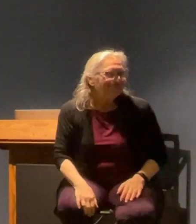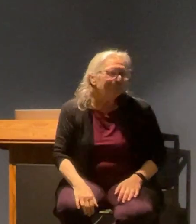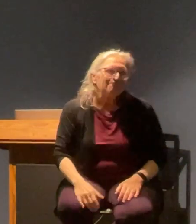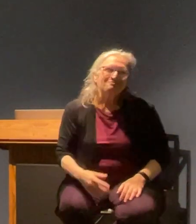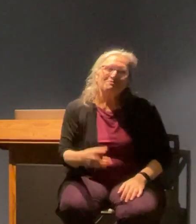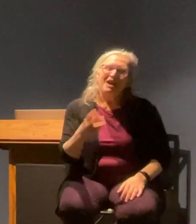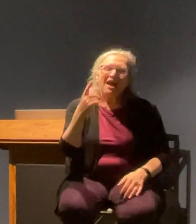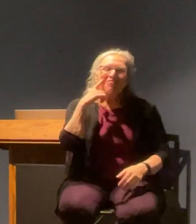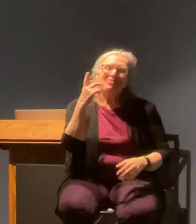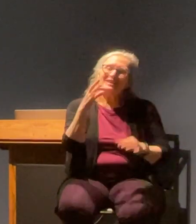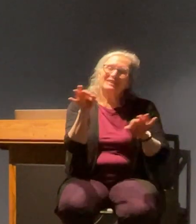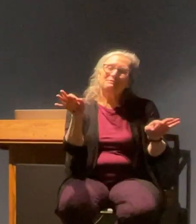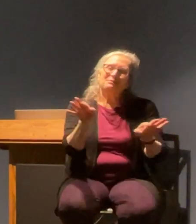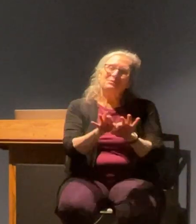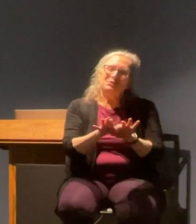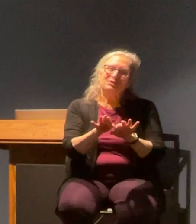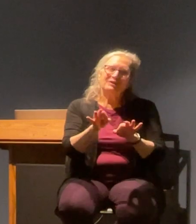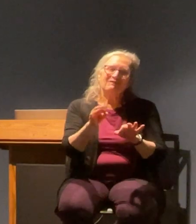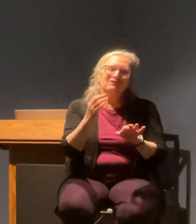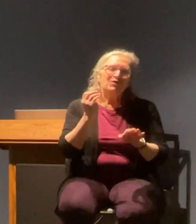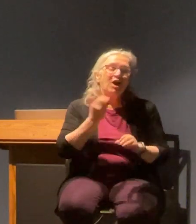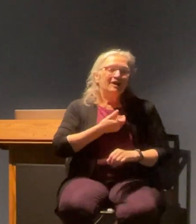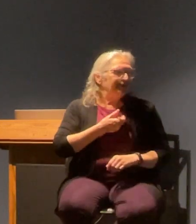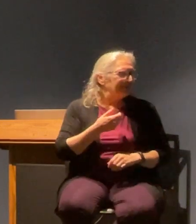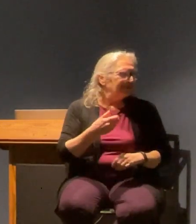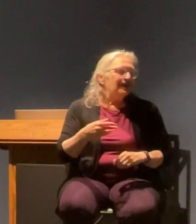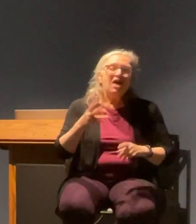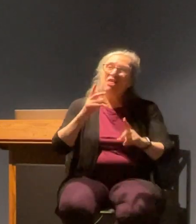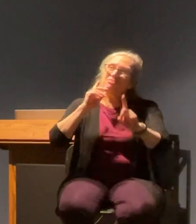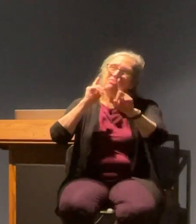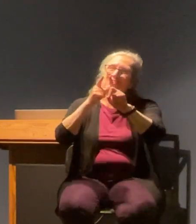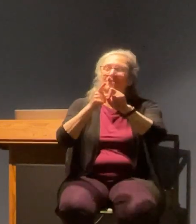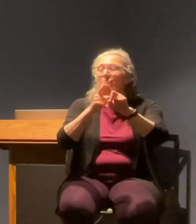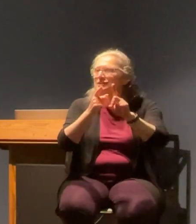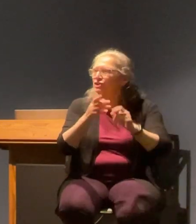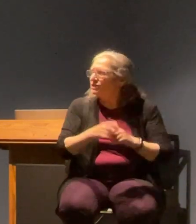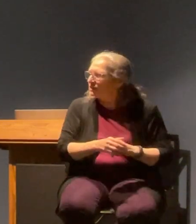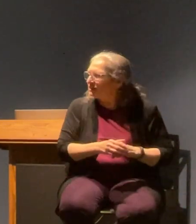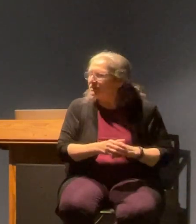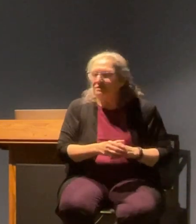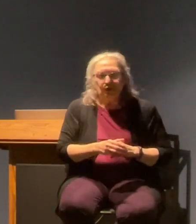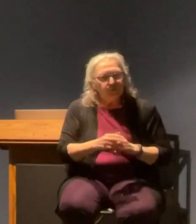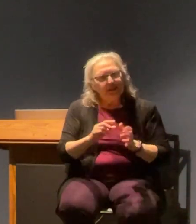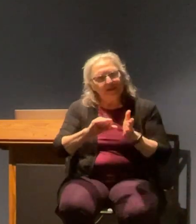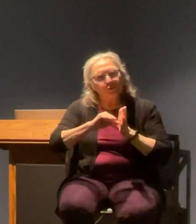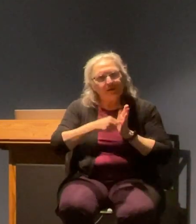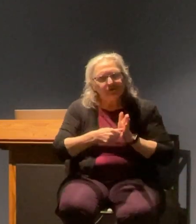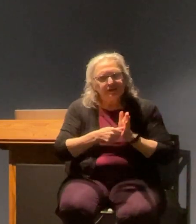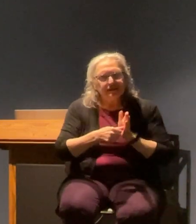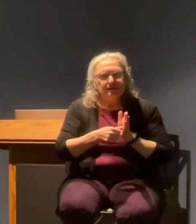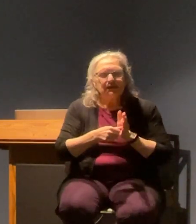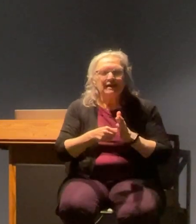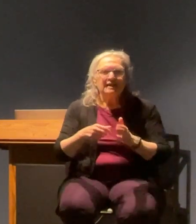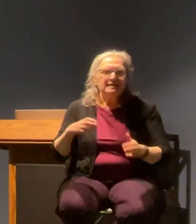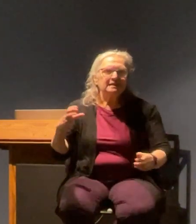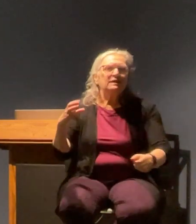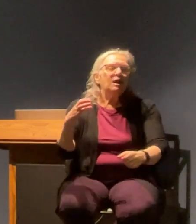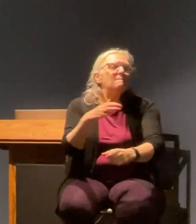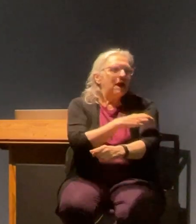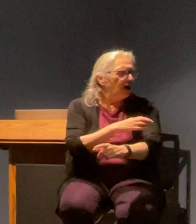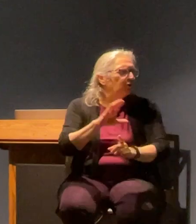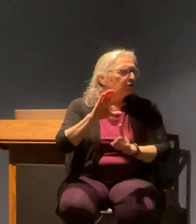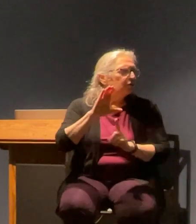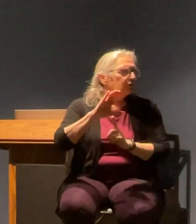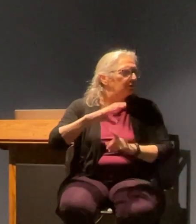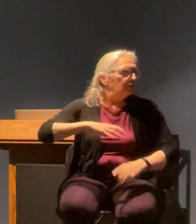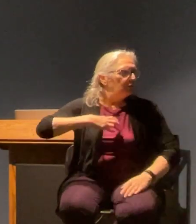for us to the mission and how clothing, right, is we like to emphasize to the youth the power of code switching, right? Code switching, right,